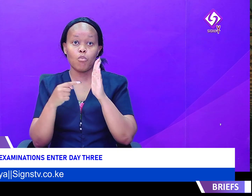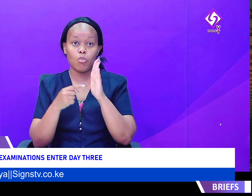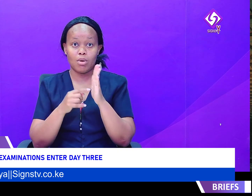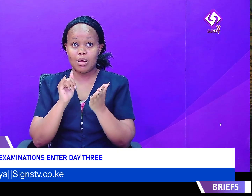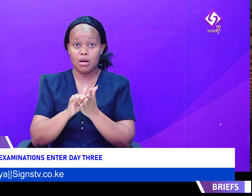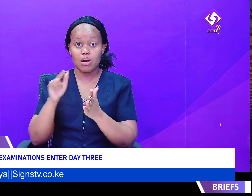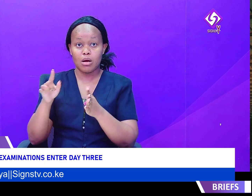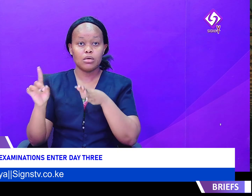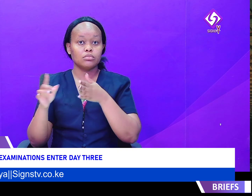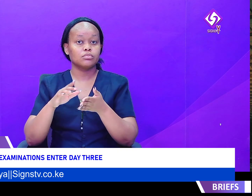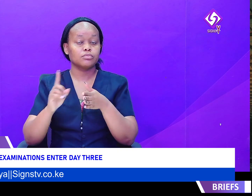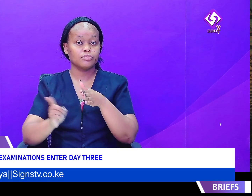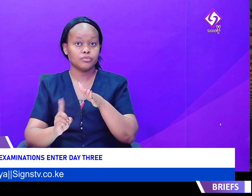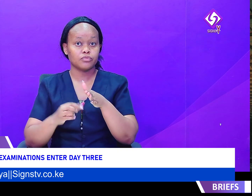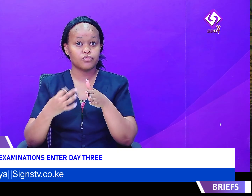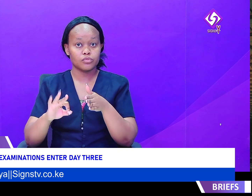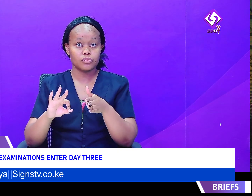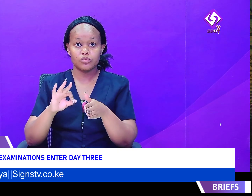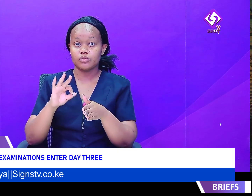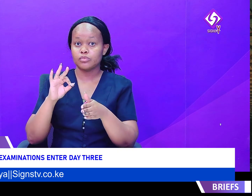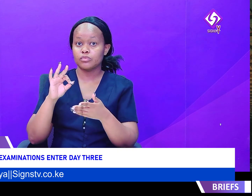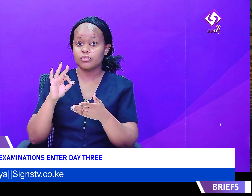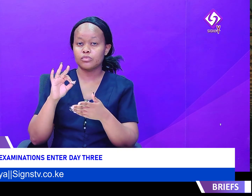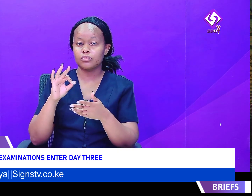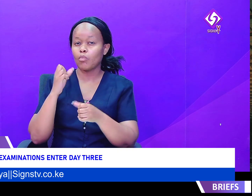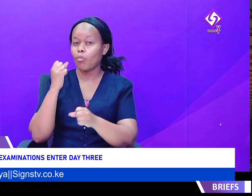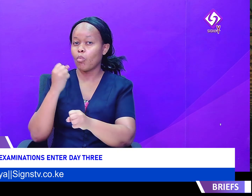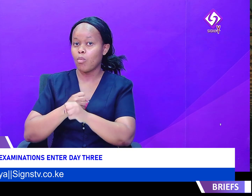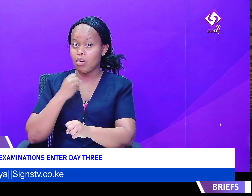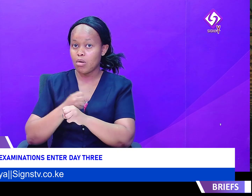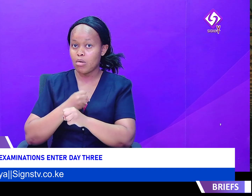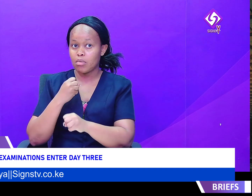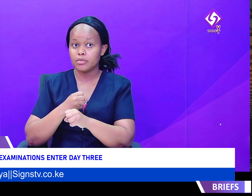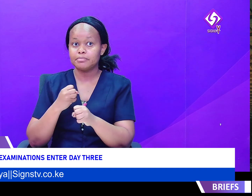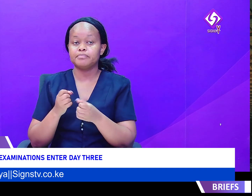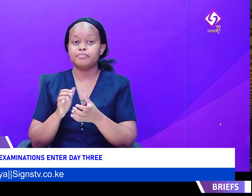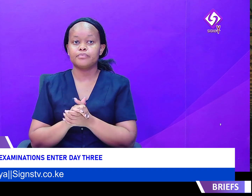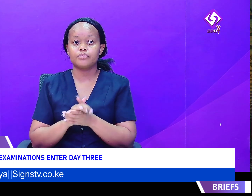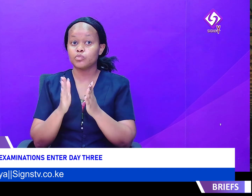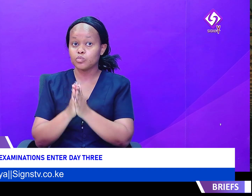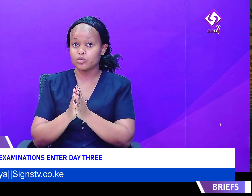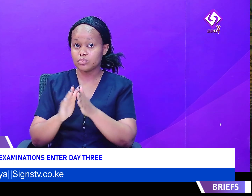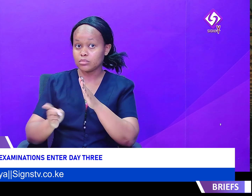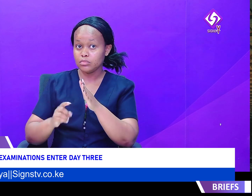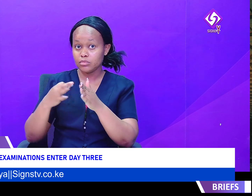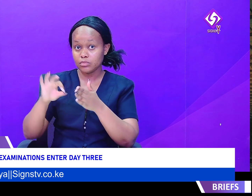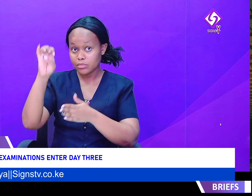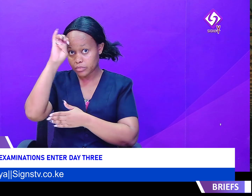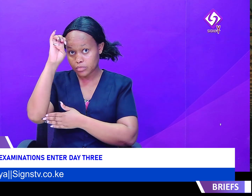praises the success to strong coordination between government agencies. He noted that the Ministry of Interior has been